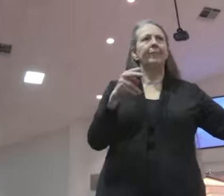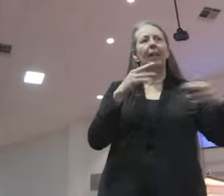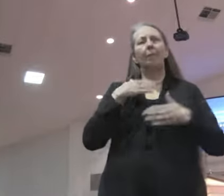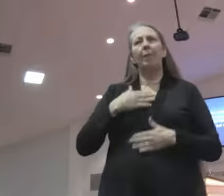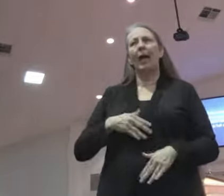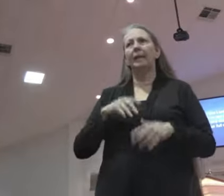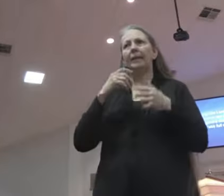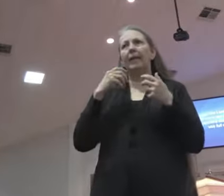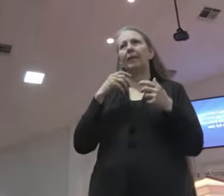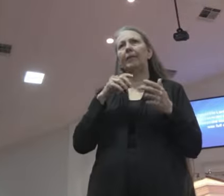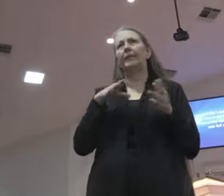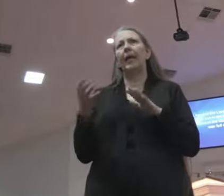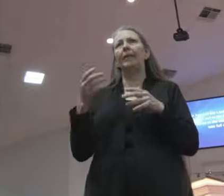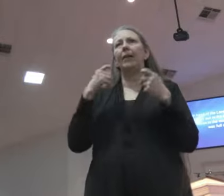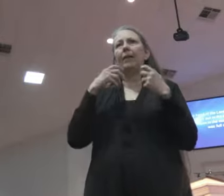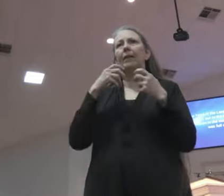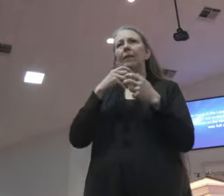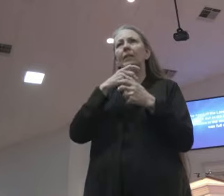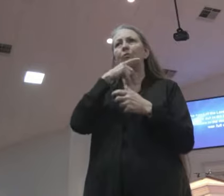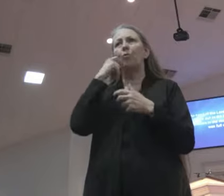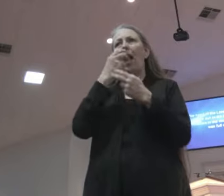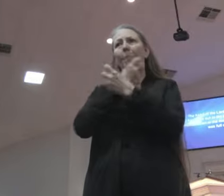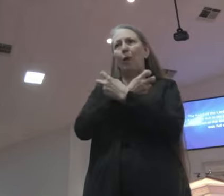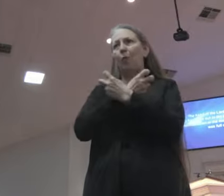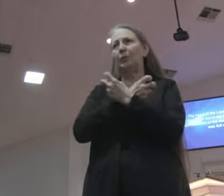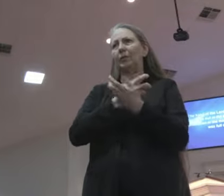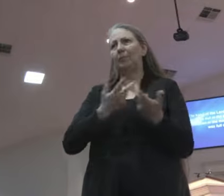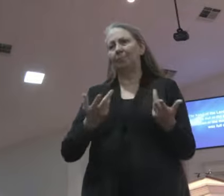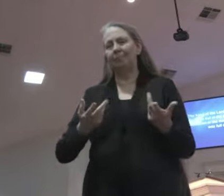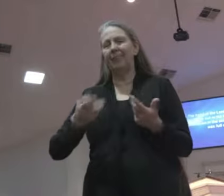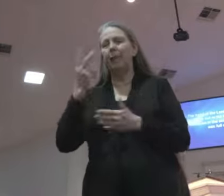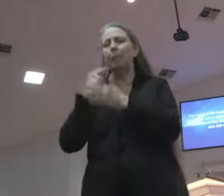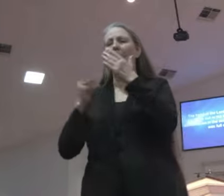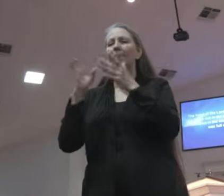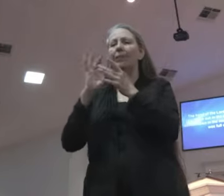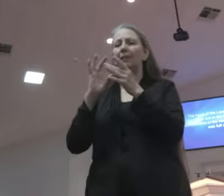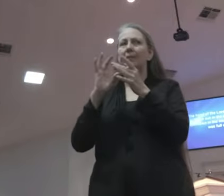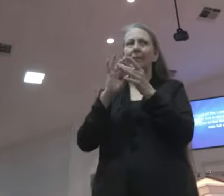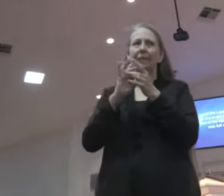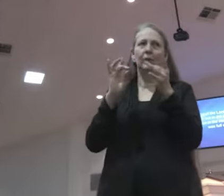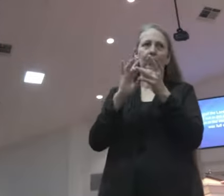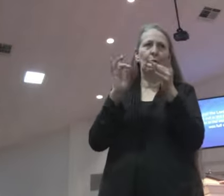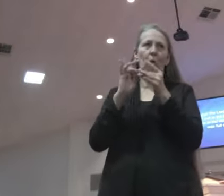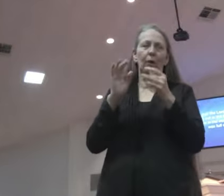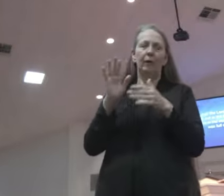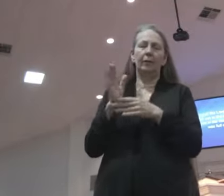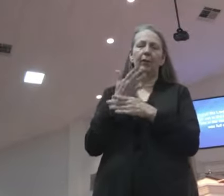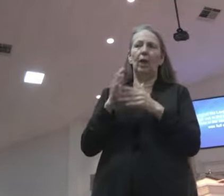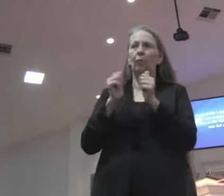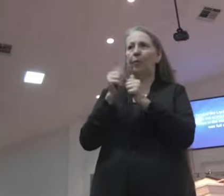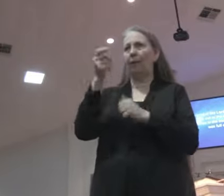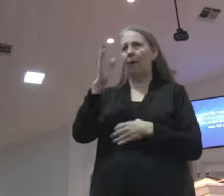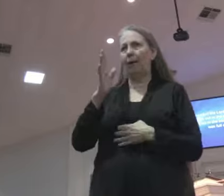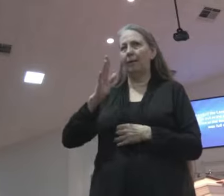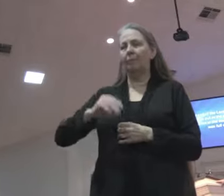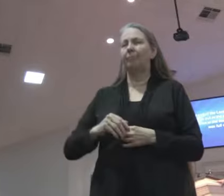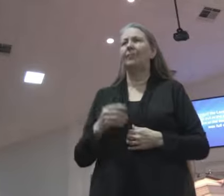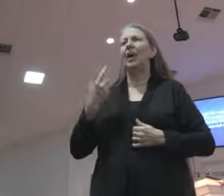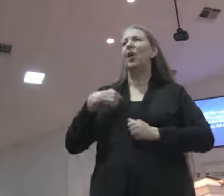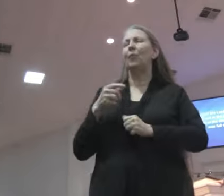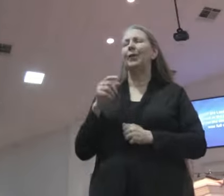I could come up with a little bit better than Ezekiel's bones because we have wore it out, preached about it.